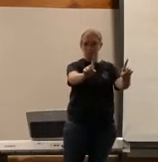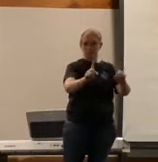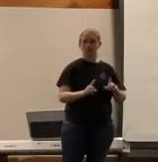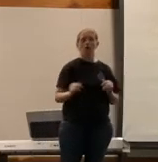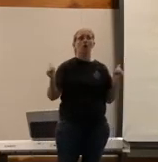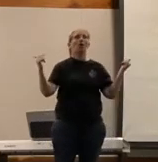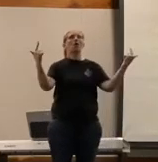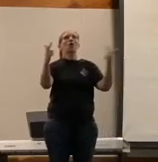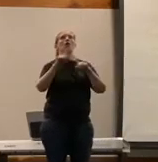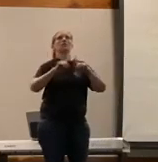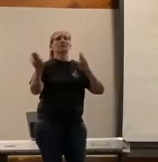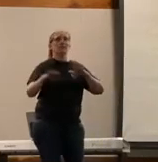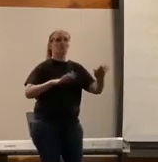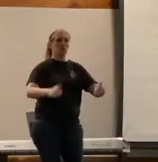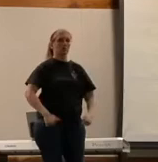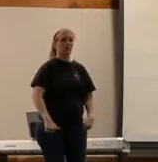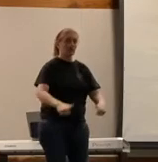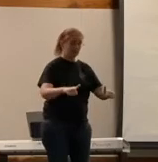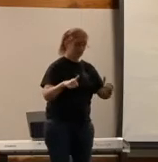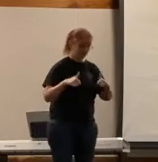All different walks of life.